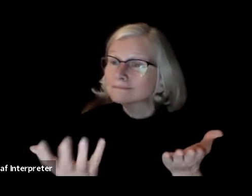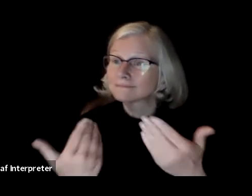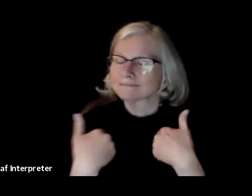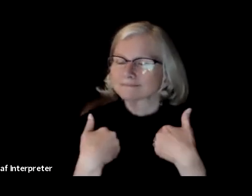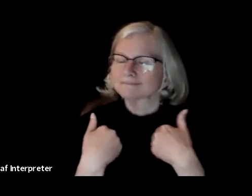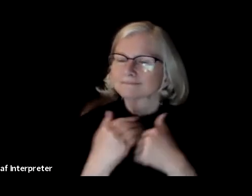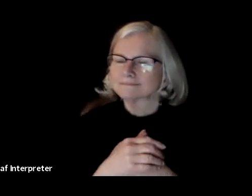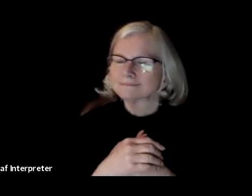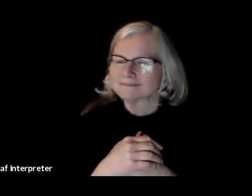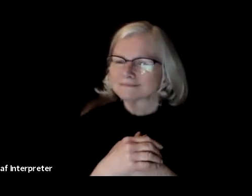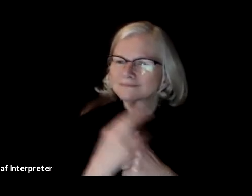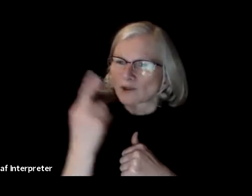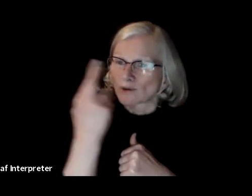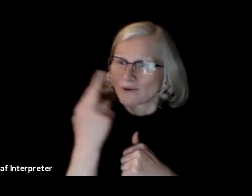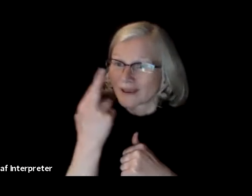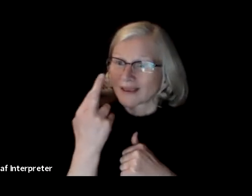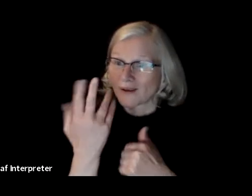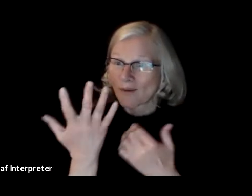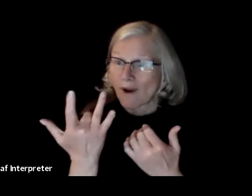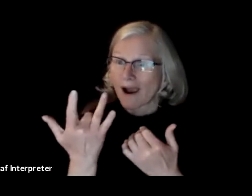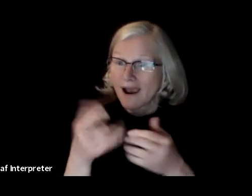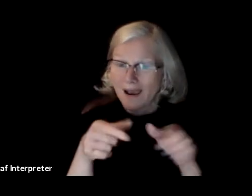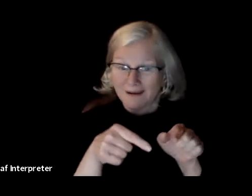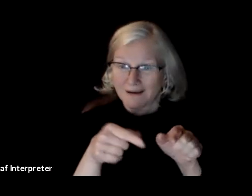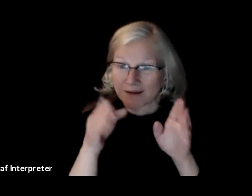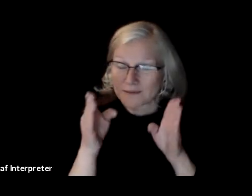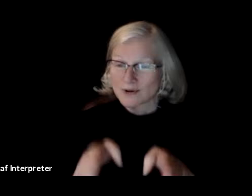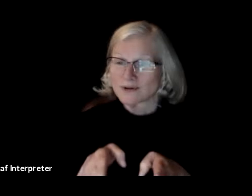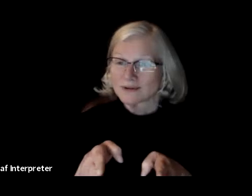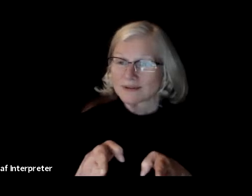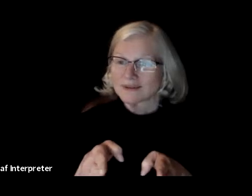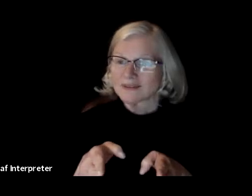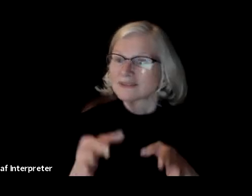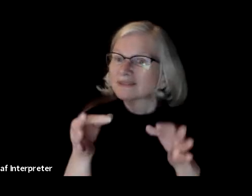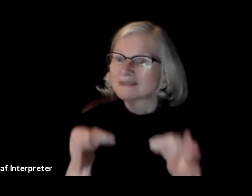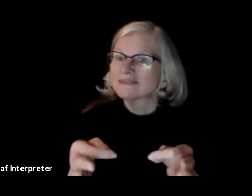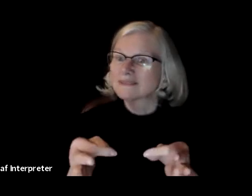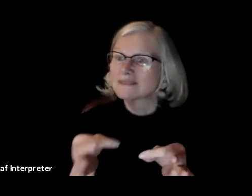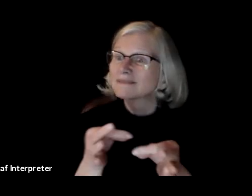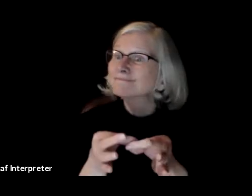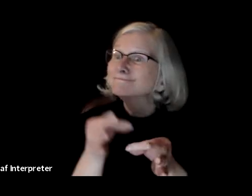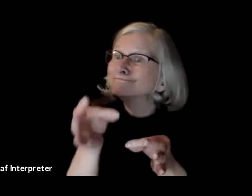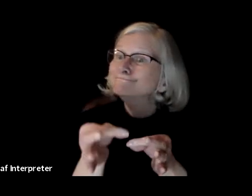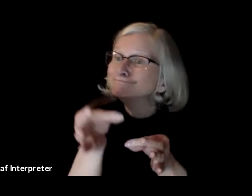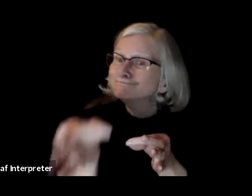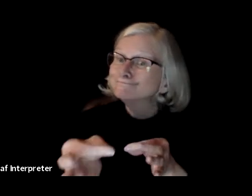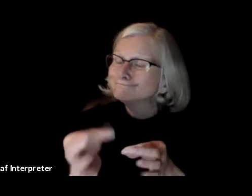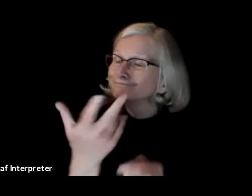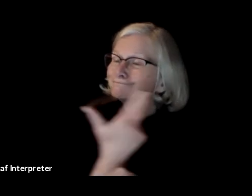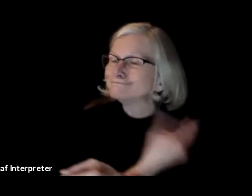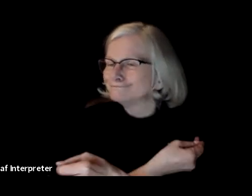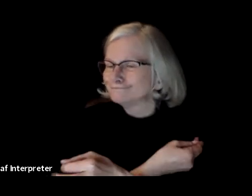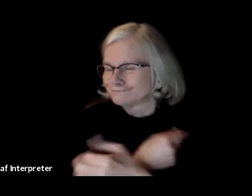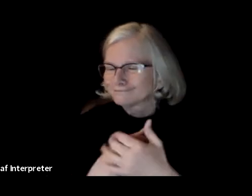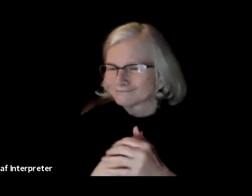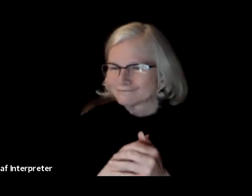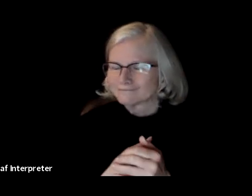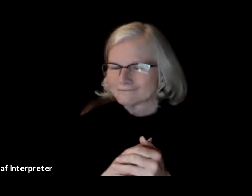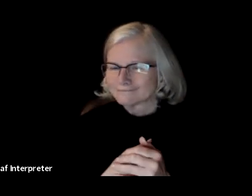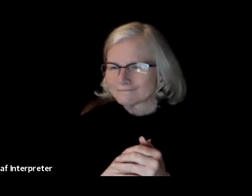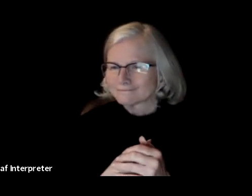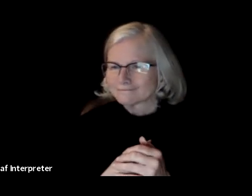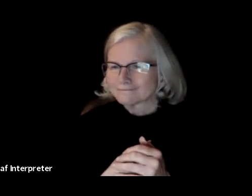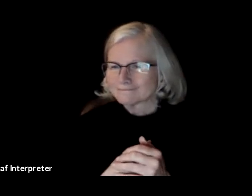why someone may have chosen not to get the vaccine immediately when they first had the opportunity. For example,